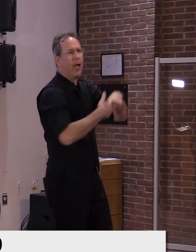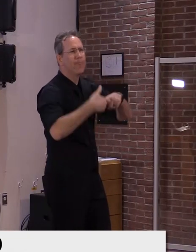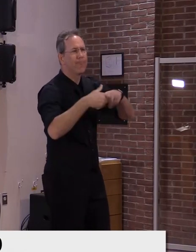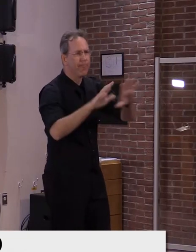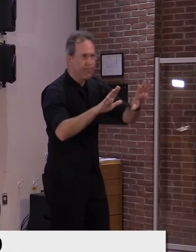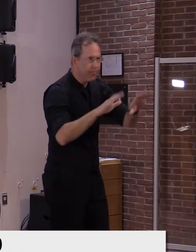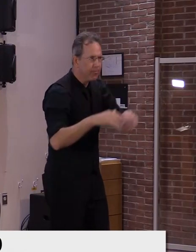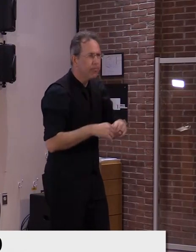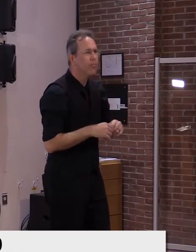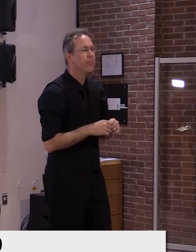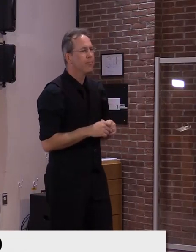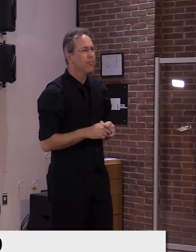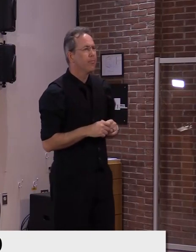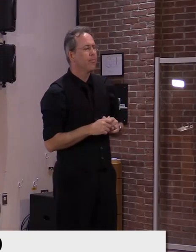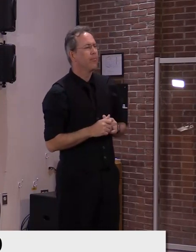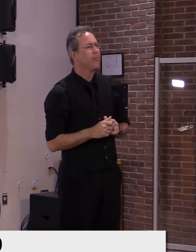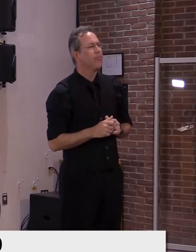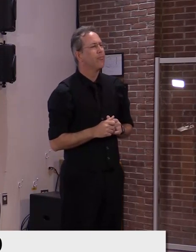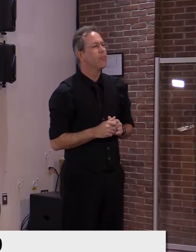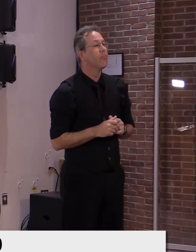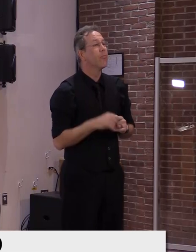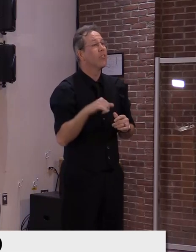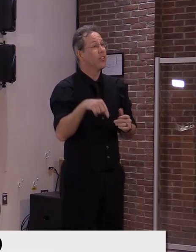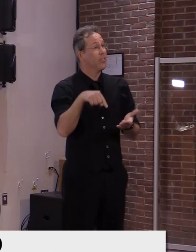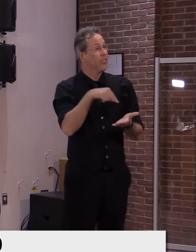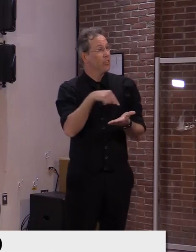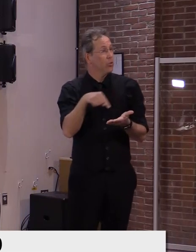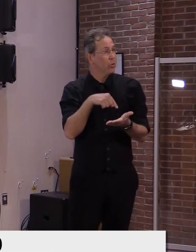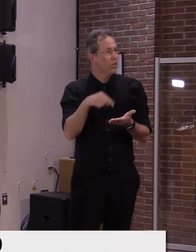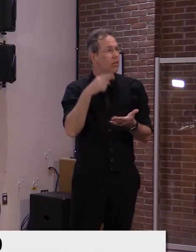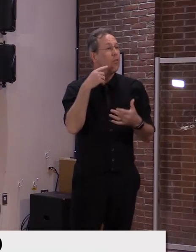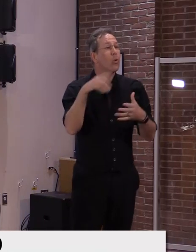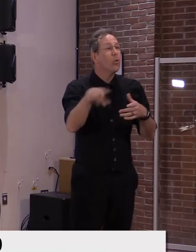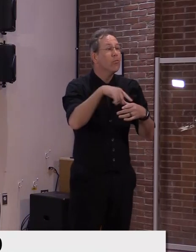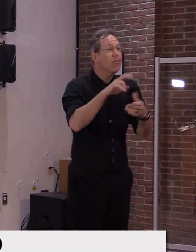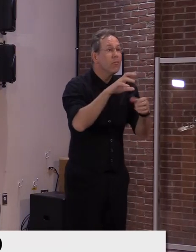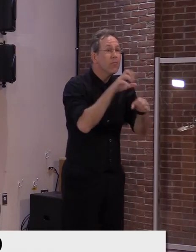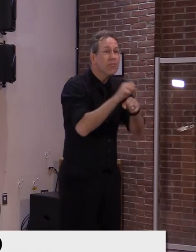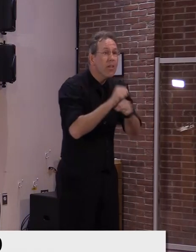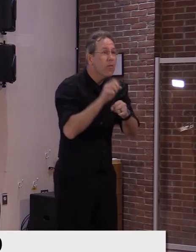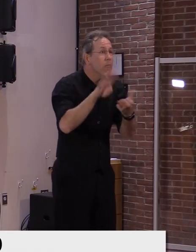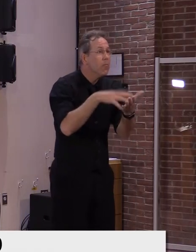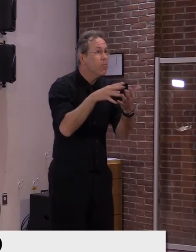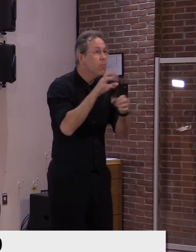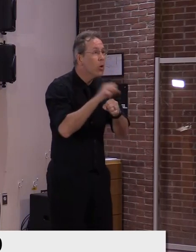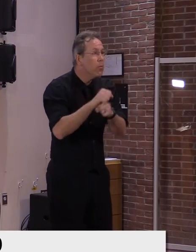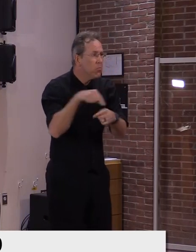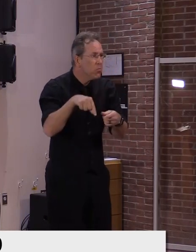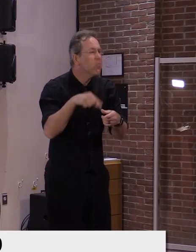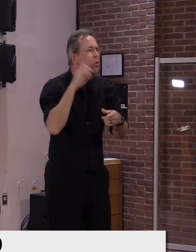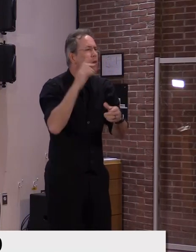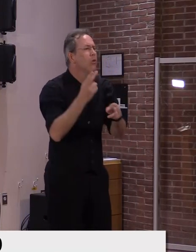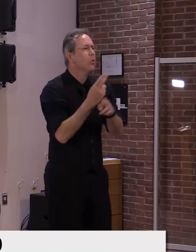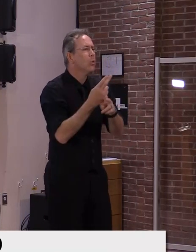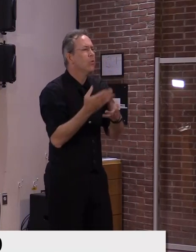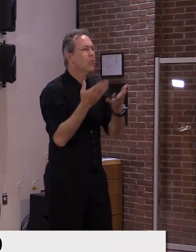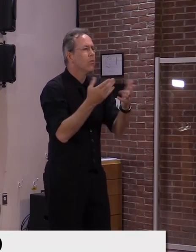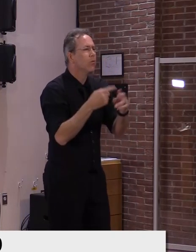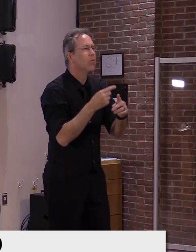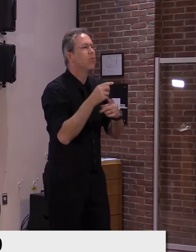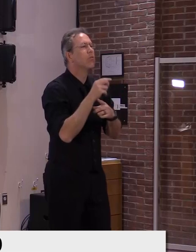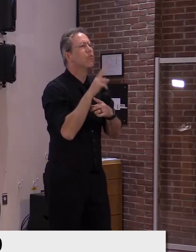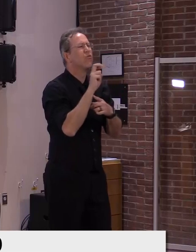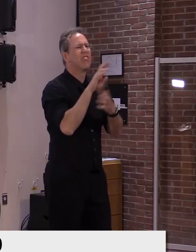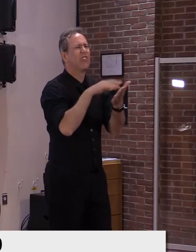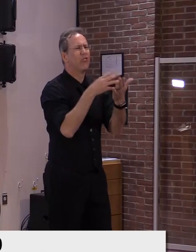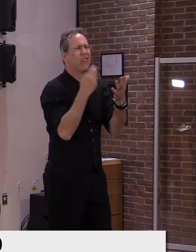week, Vermonters who are scheduled for appointments will be offered to reschedule for the 2-dose vaccine with